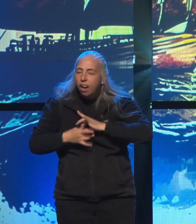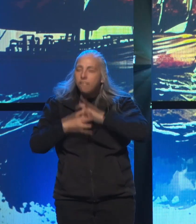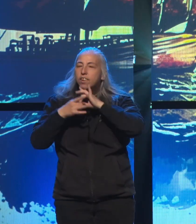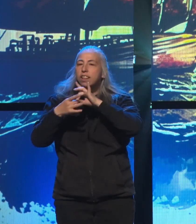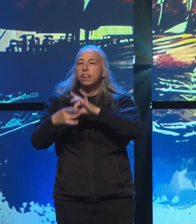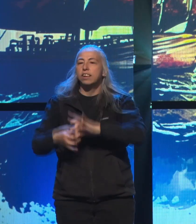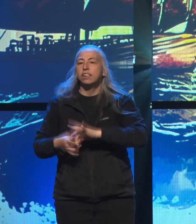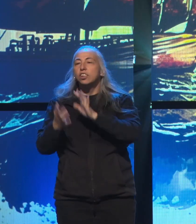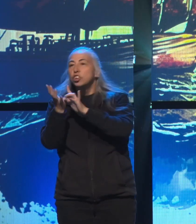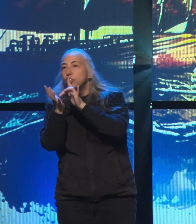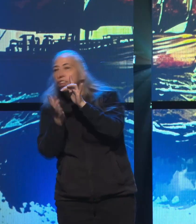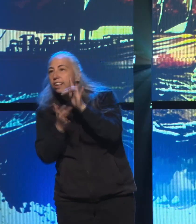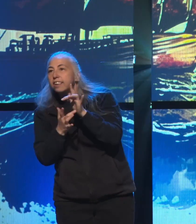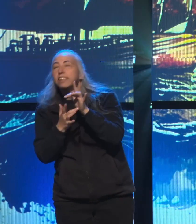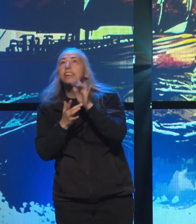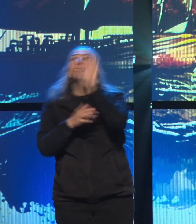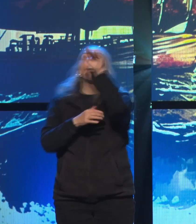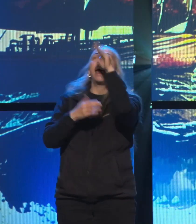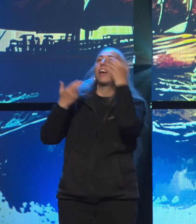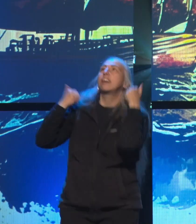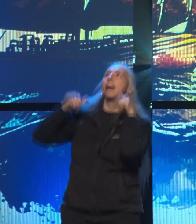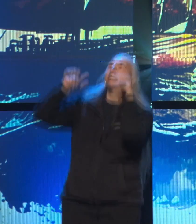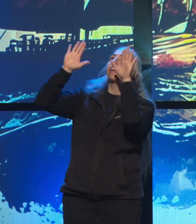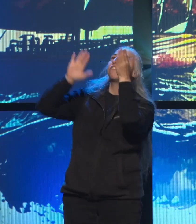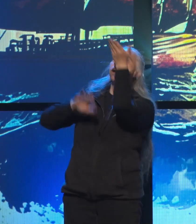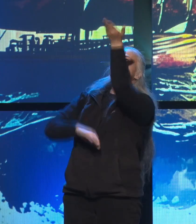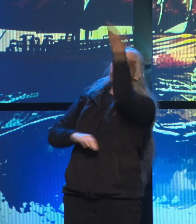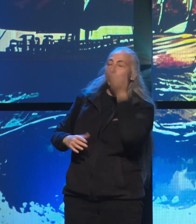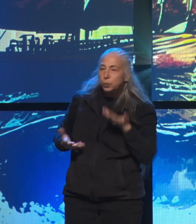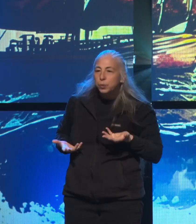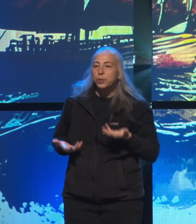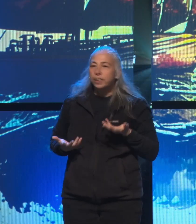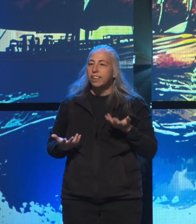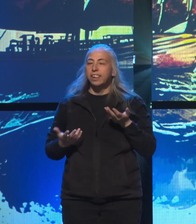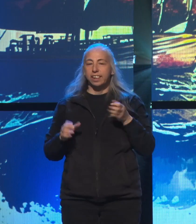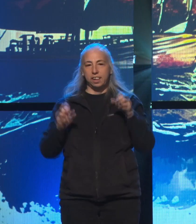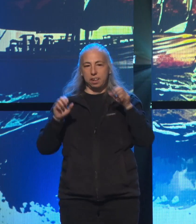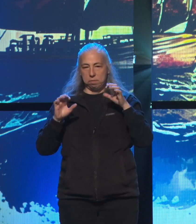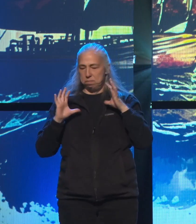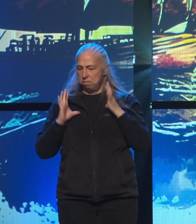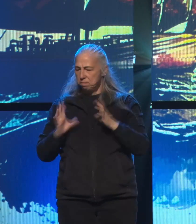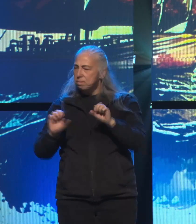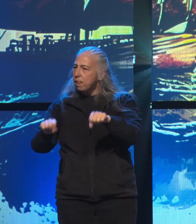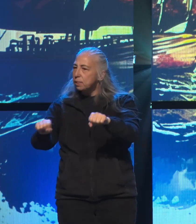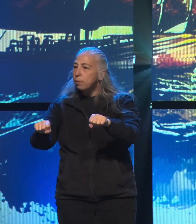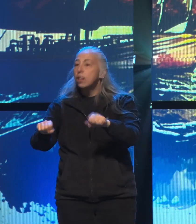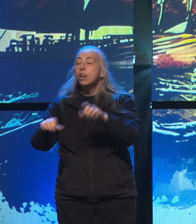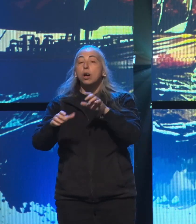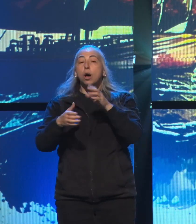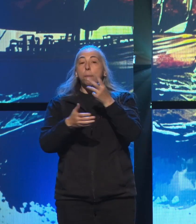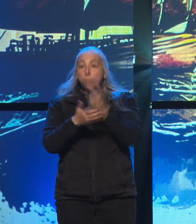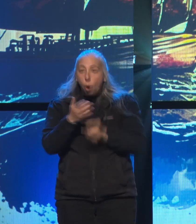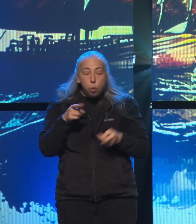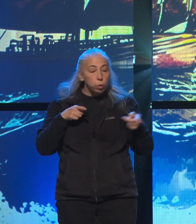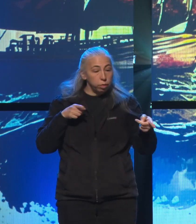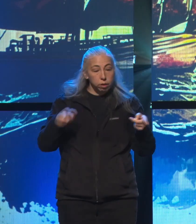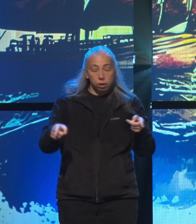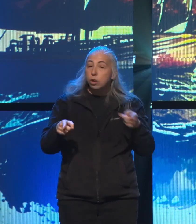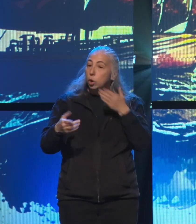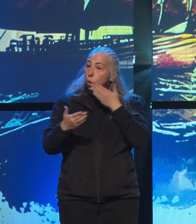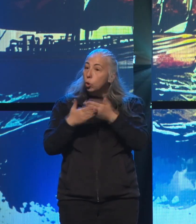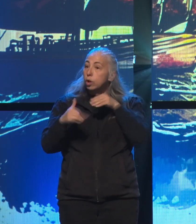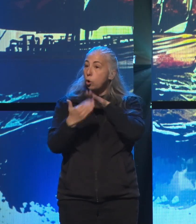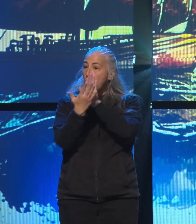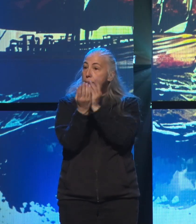some Jesus, it's time for you to take the wheel kind of meditative ways of being, right? So that's what I mean by those are both coping